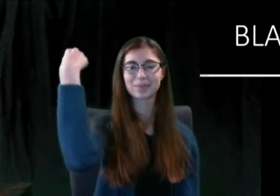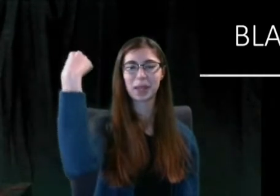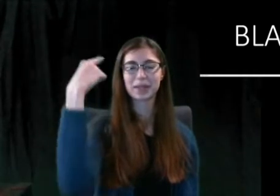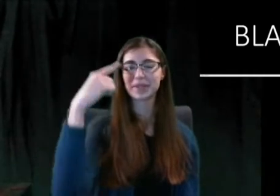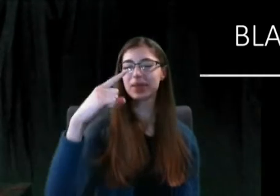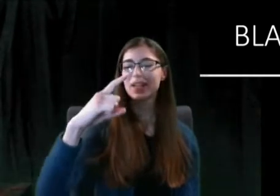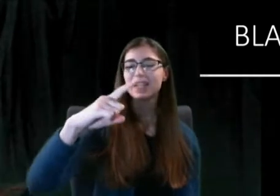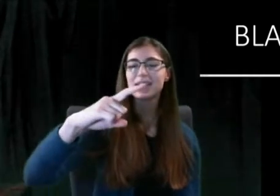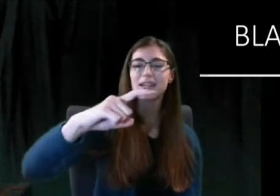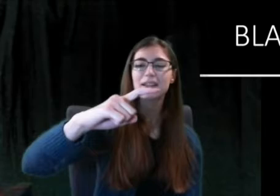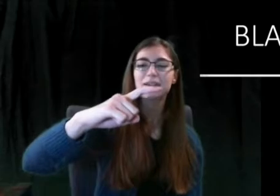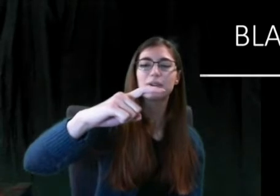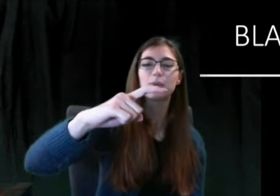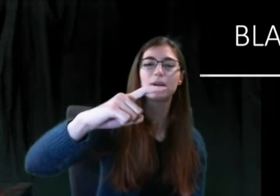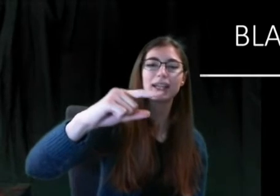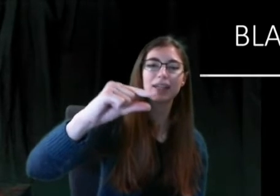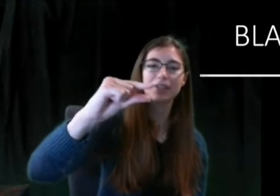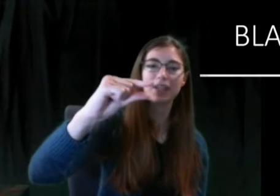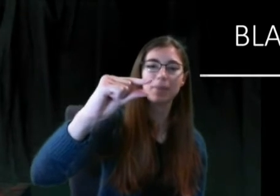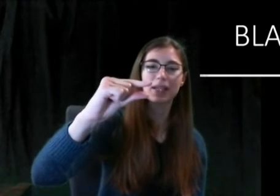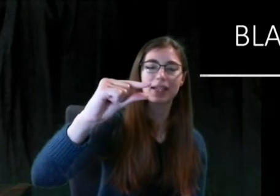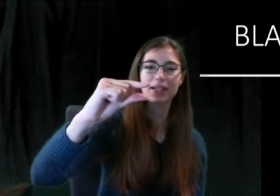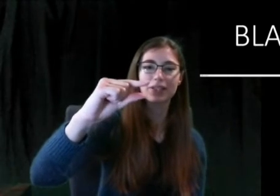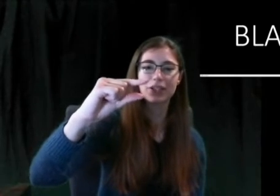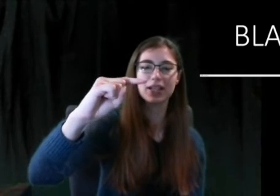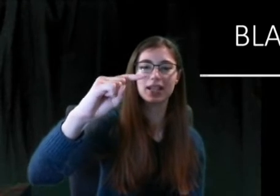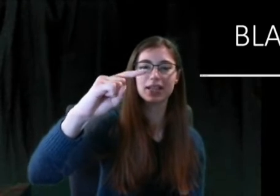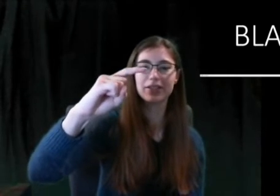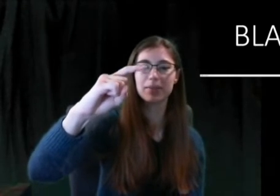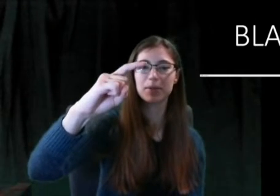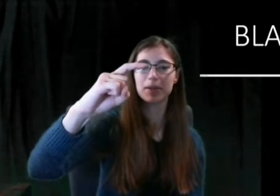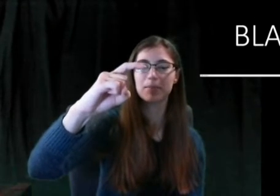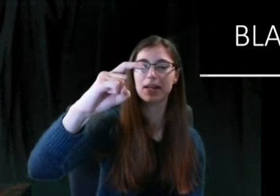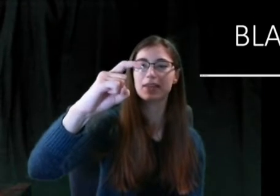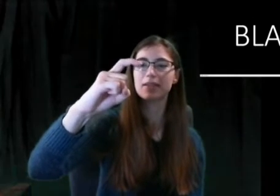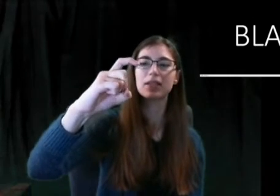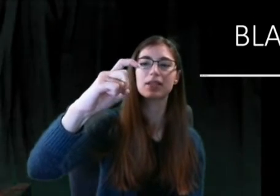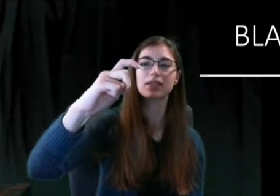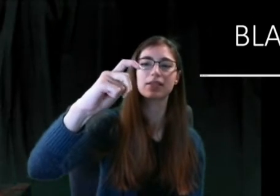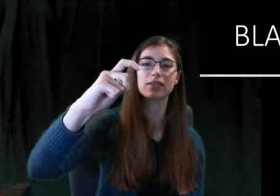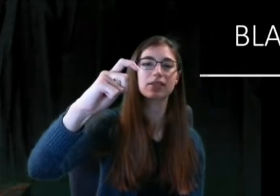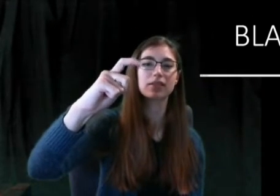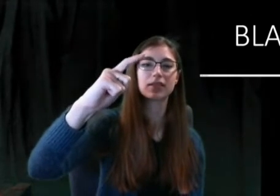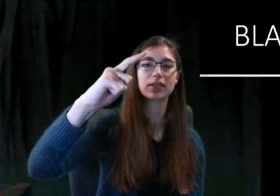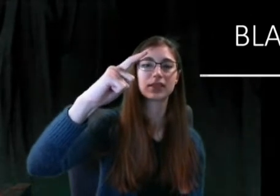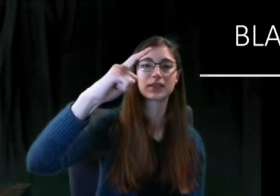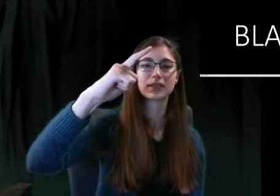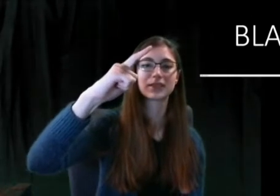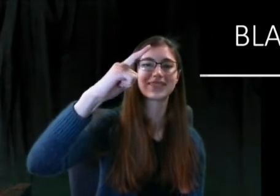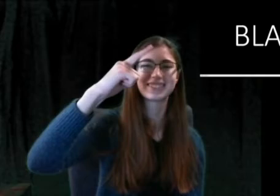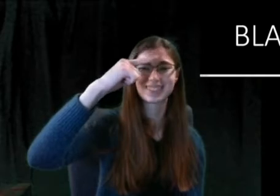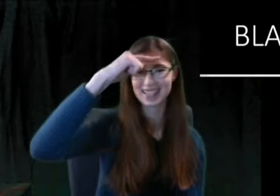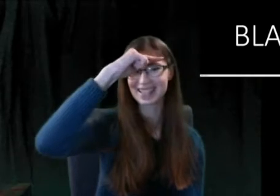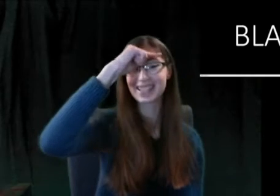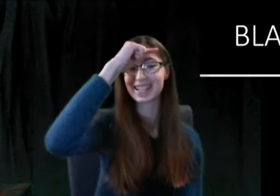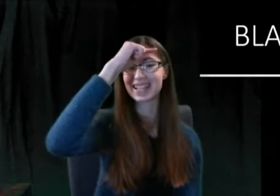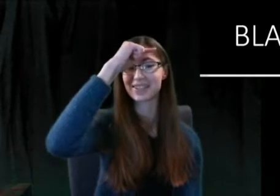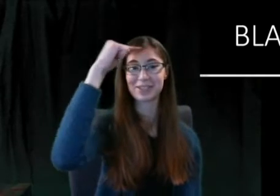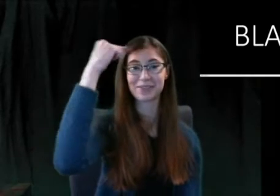Black. It is a 1 hand shape and not a G hand shape, but my thumb is just it's sticking out too far.